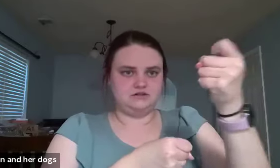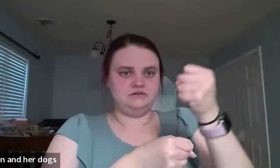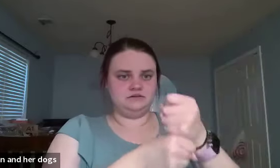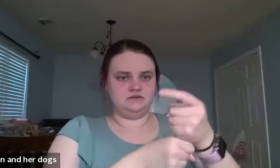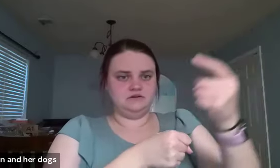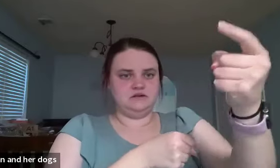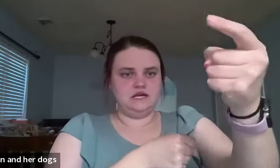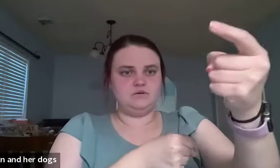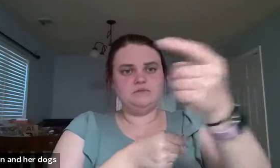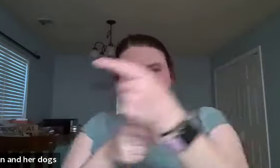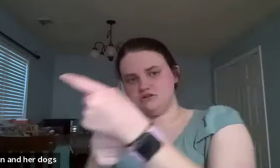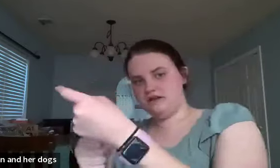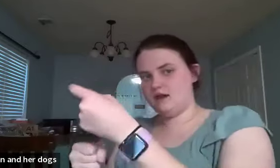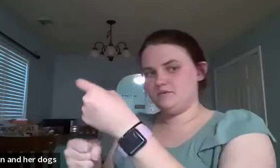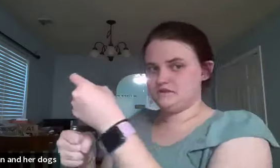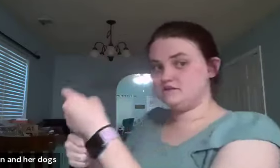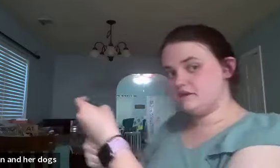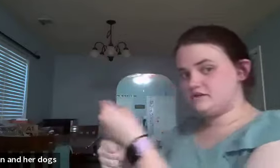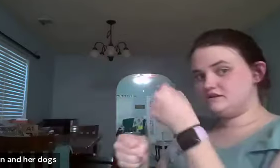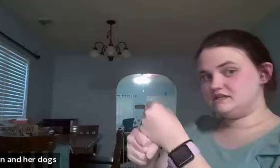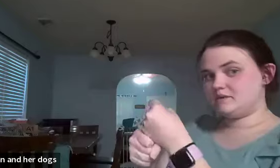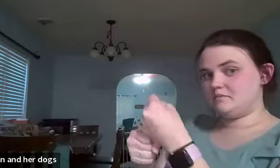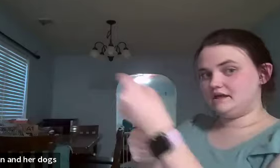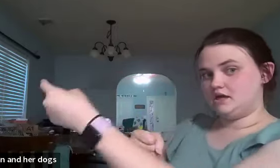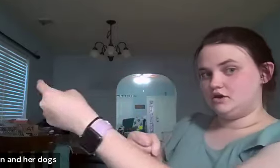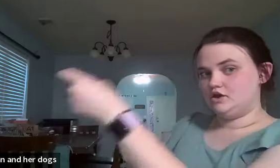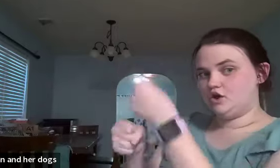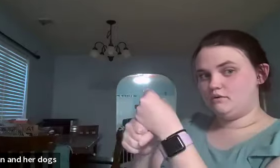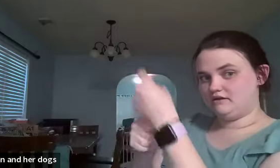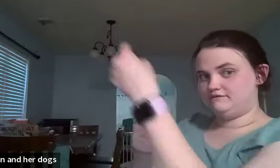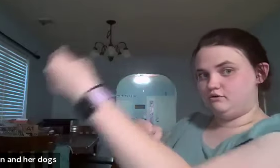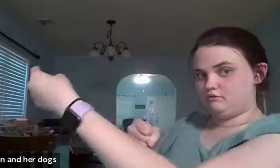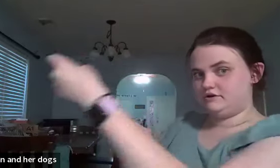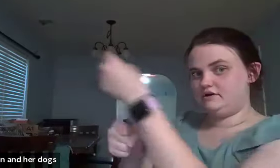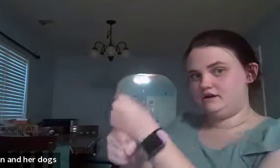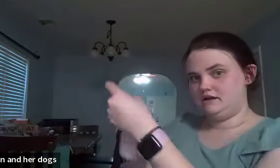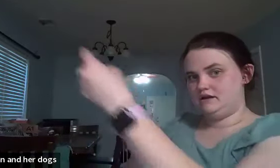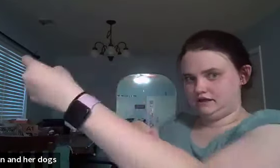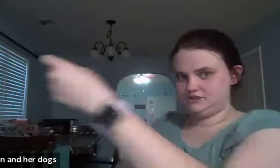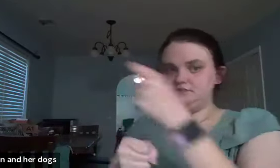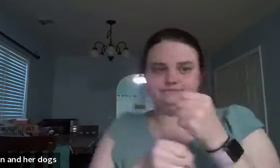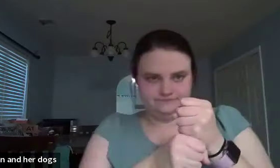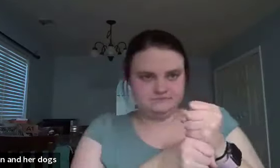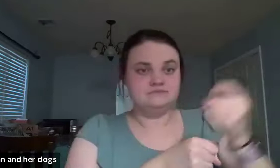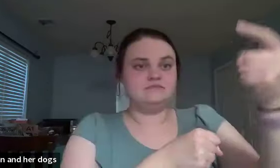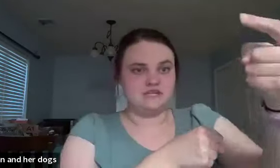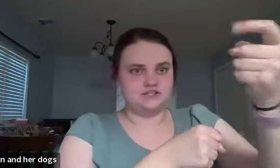year. And you want to make sure, like, I'm gonna turn myself sideways so you can see it, but I'm like going forward next year. Next